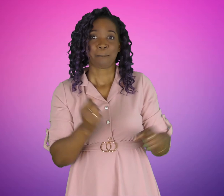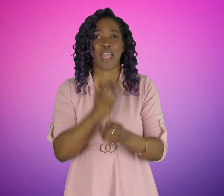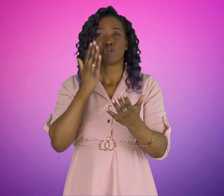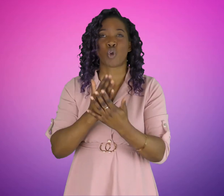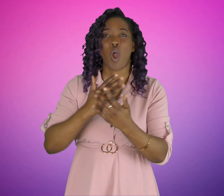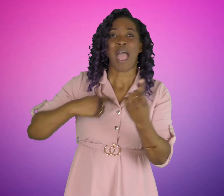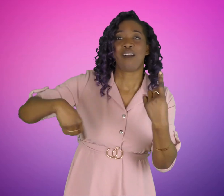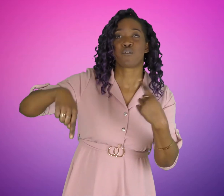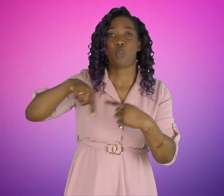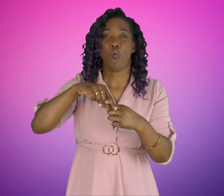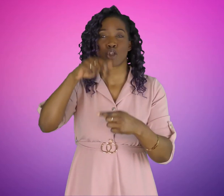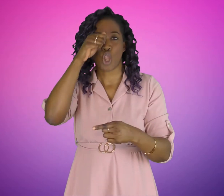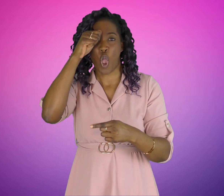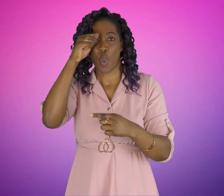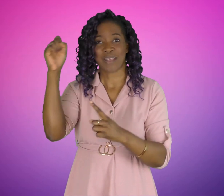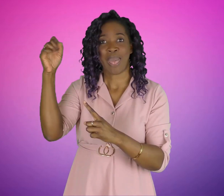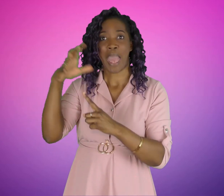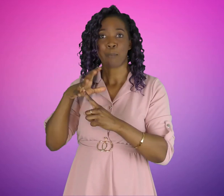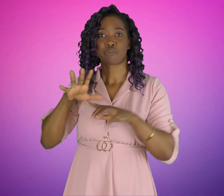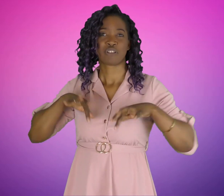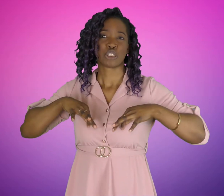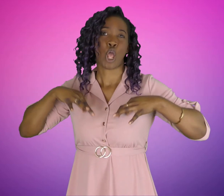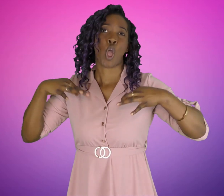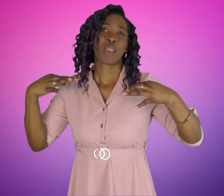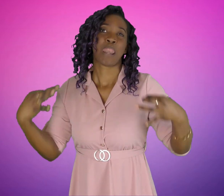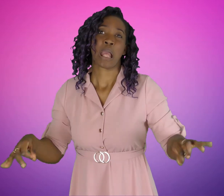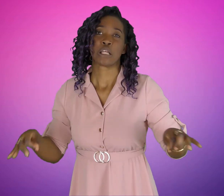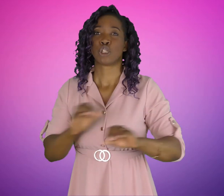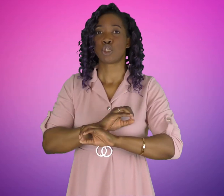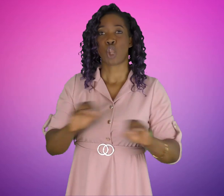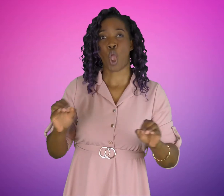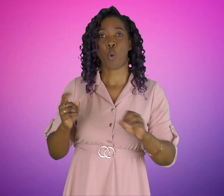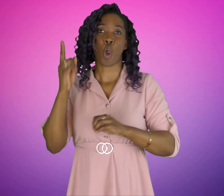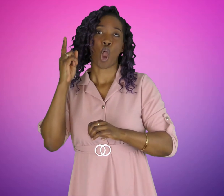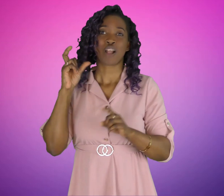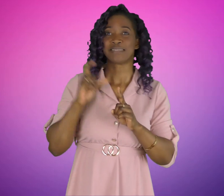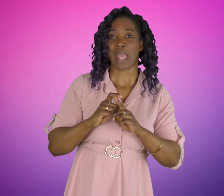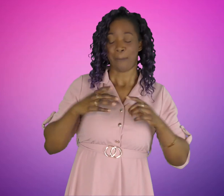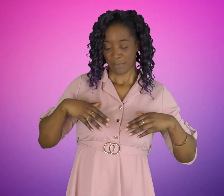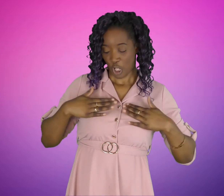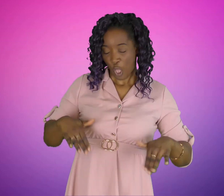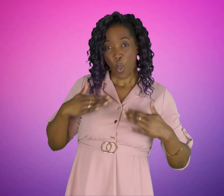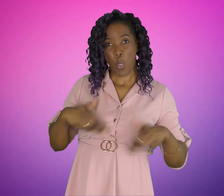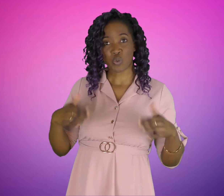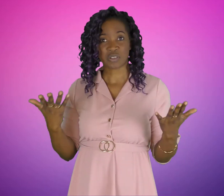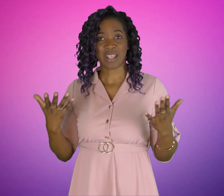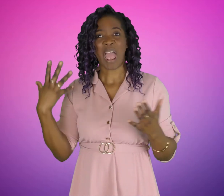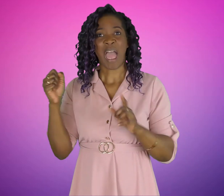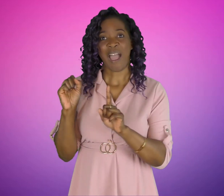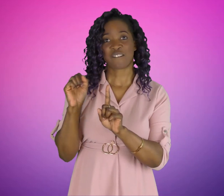make sure everyone knows. The Emperor's not wearing any goddamn clothes. He has a little